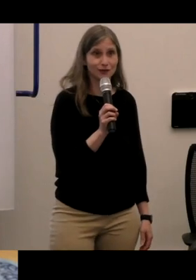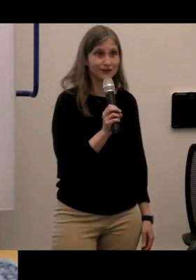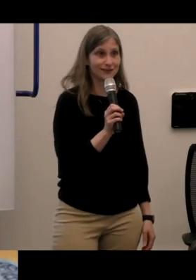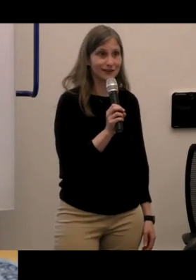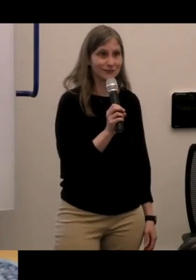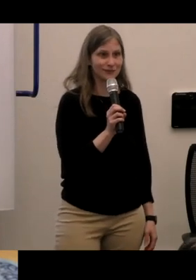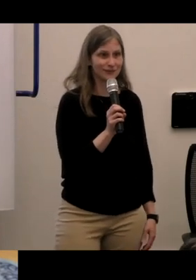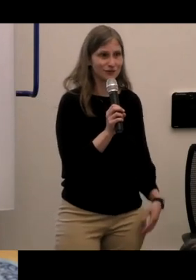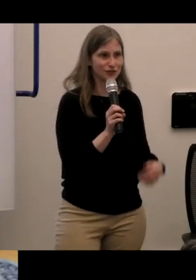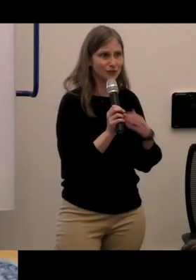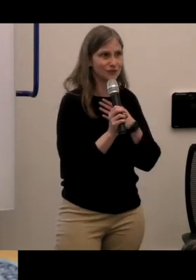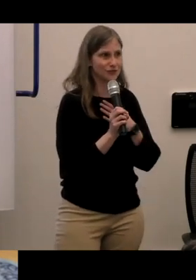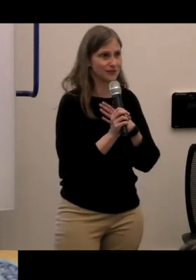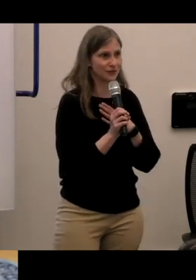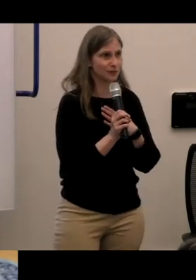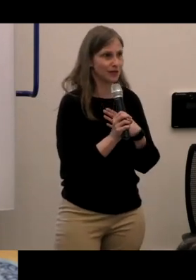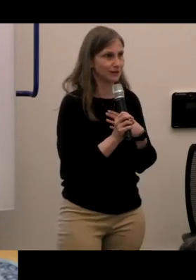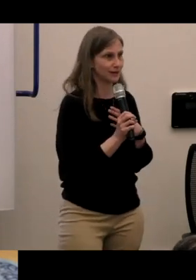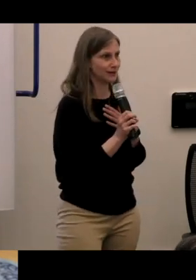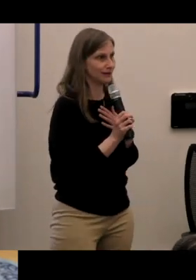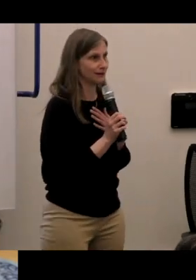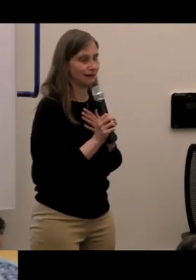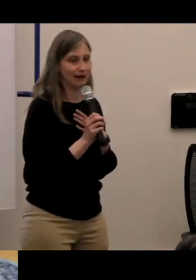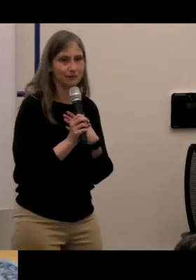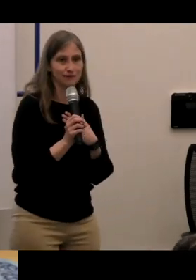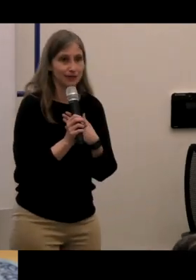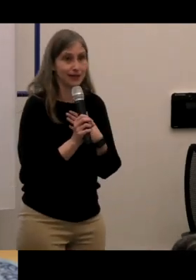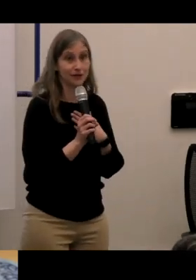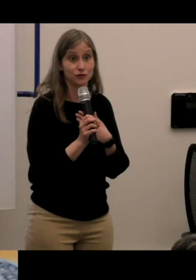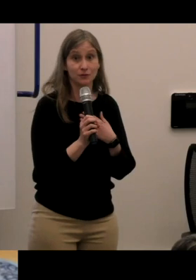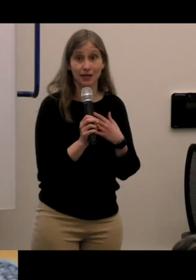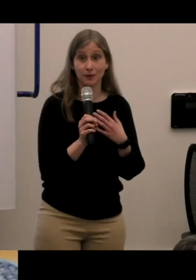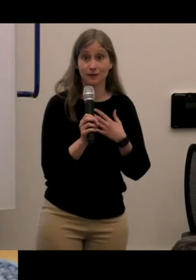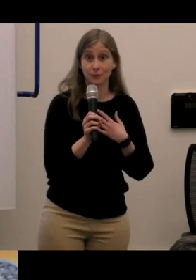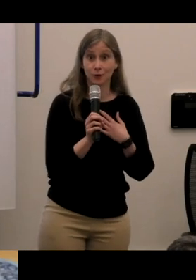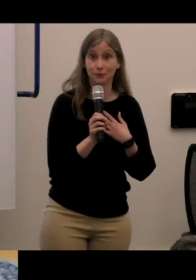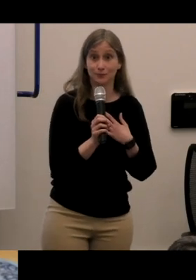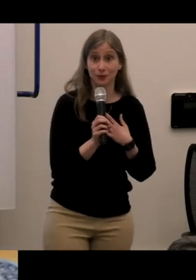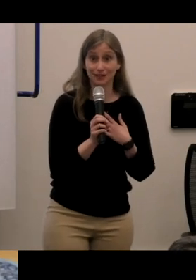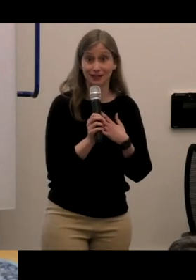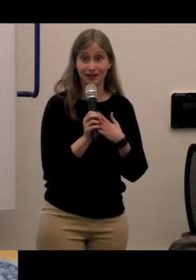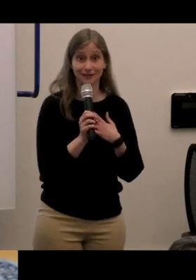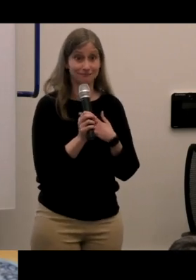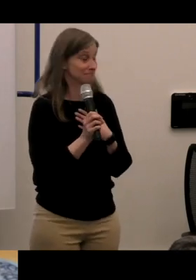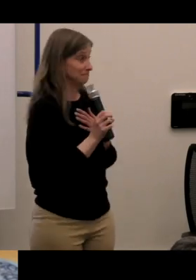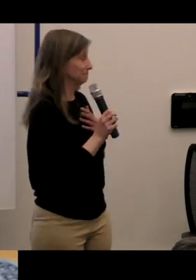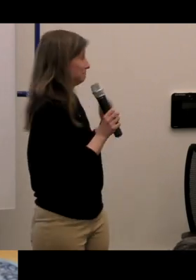wonderful. So interesting for me, and I have to admit I'm part of the problem, right?